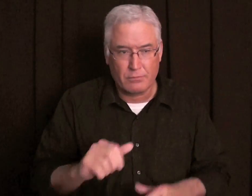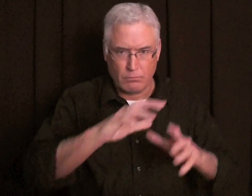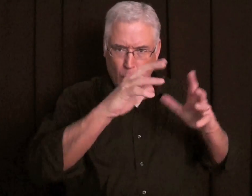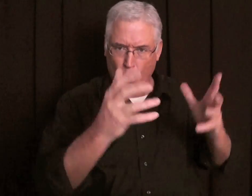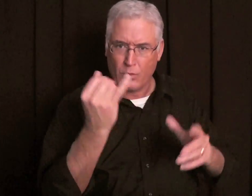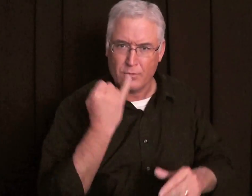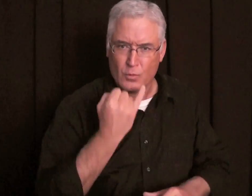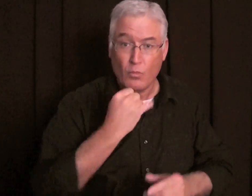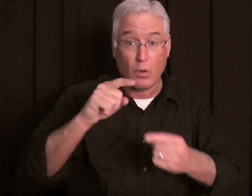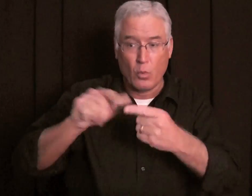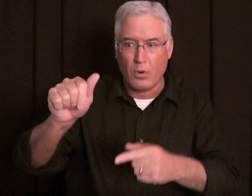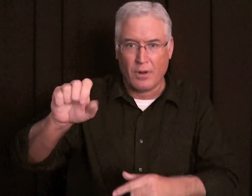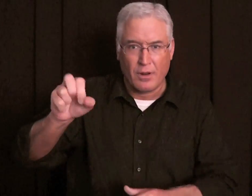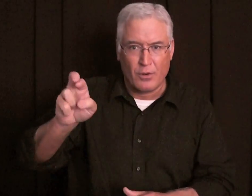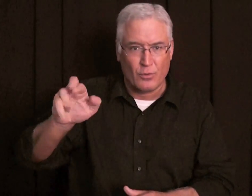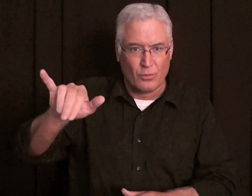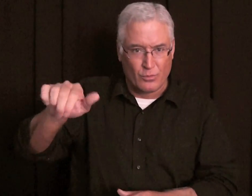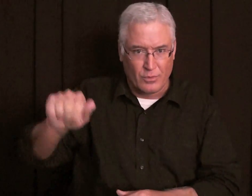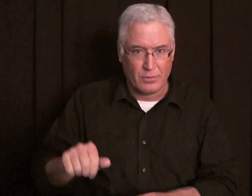exiled them into Assyria.